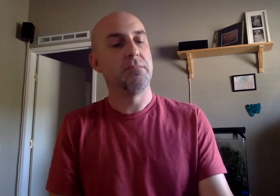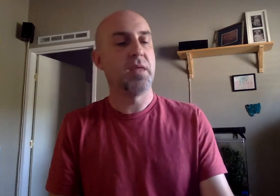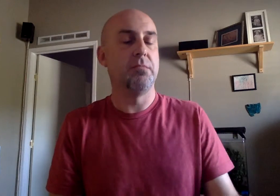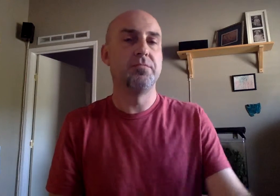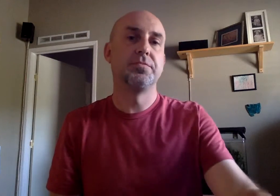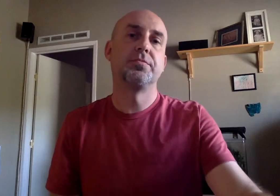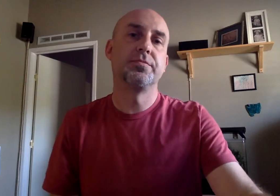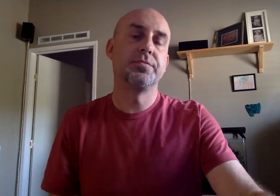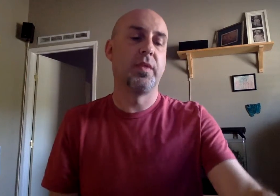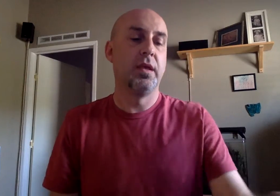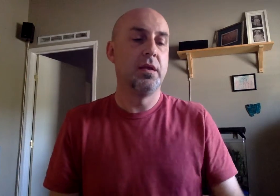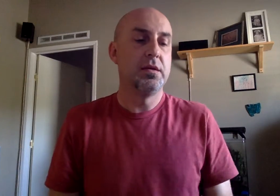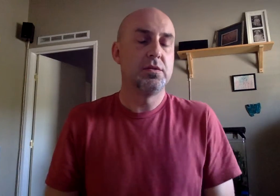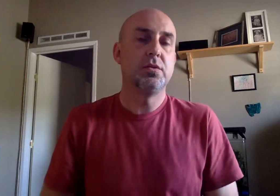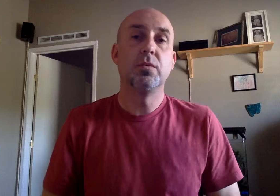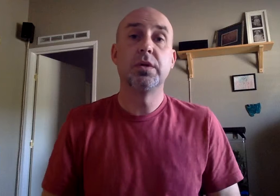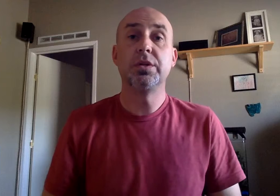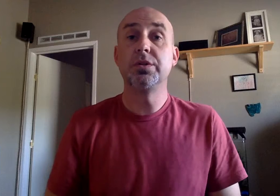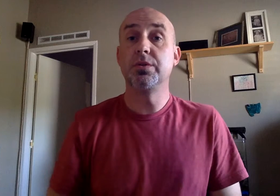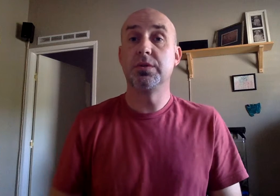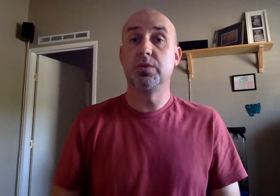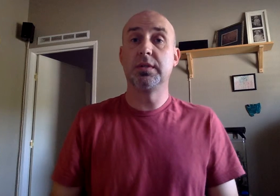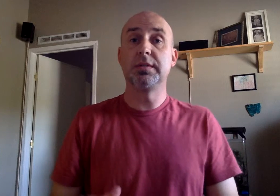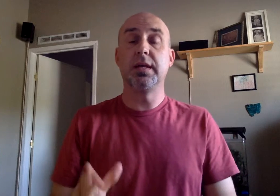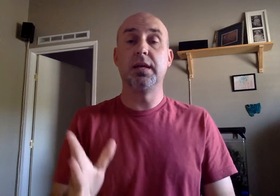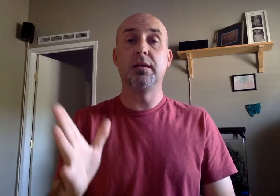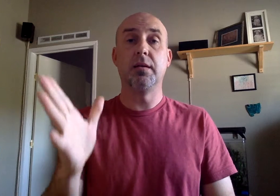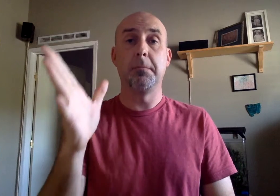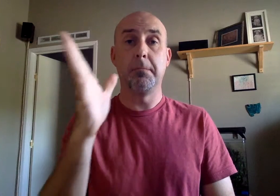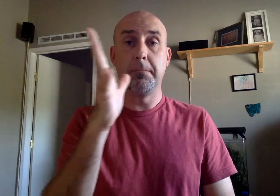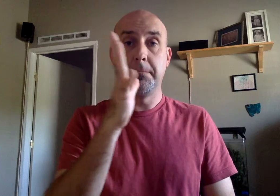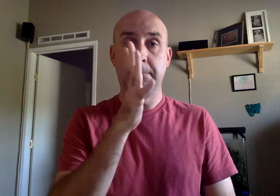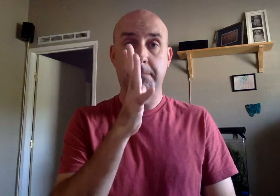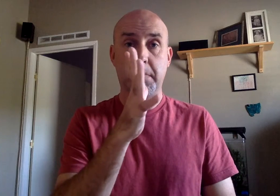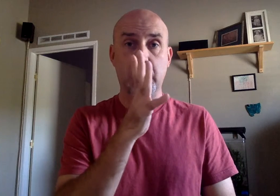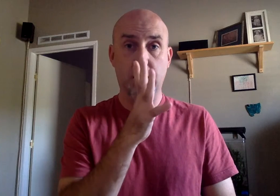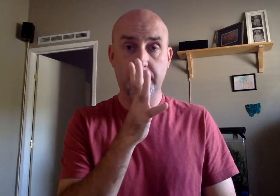Okay. So what we're going to do is we're going to say, Mom,